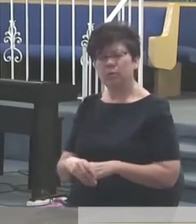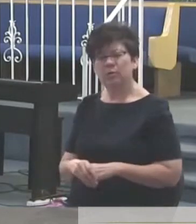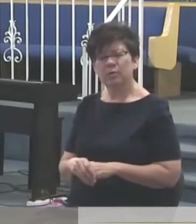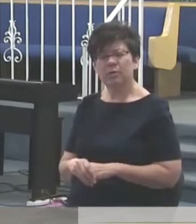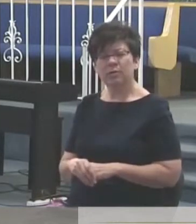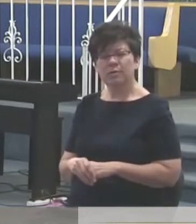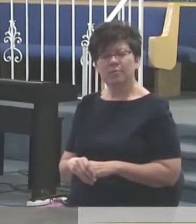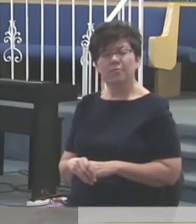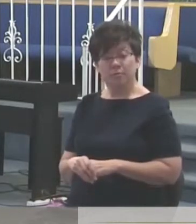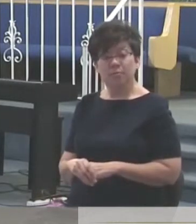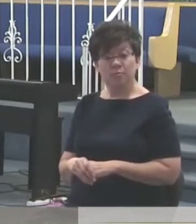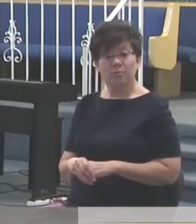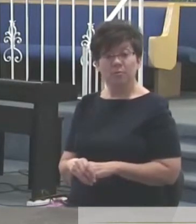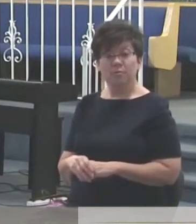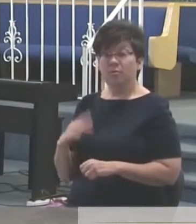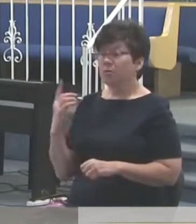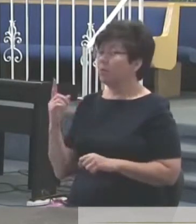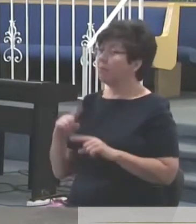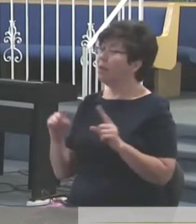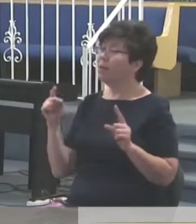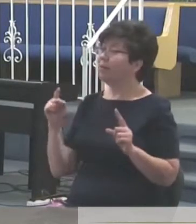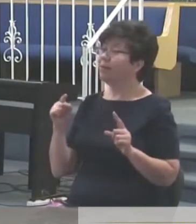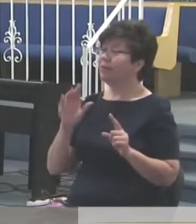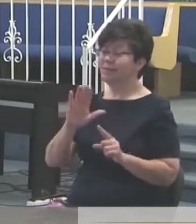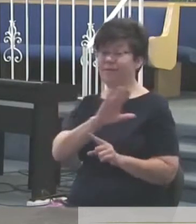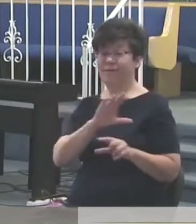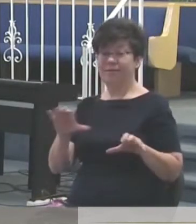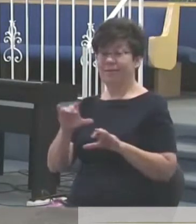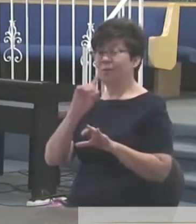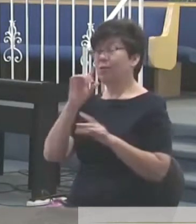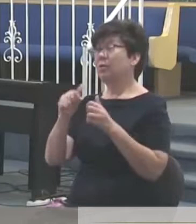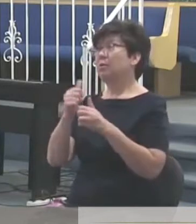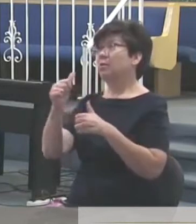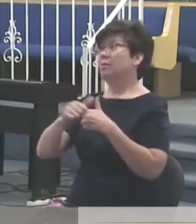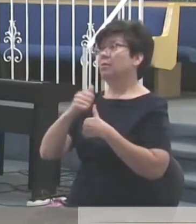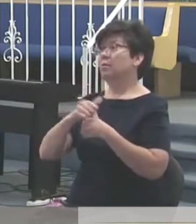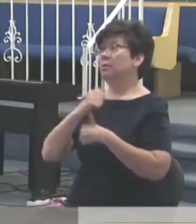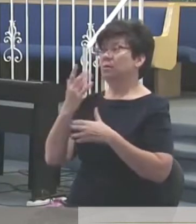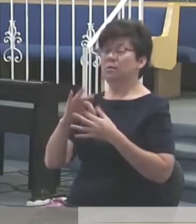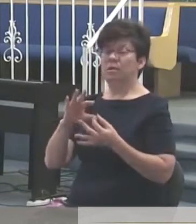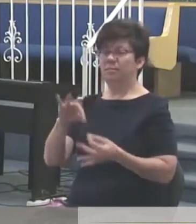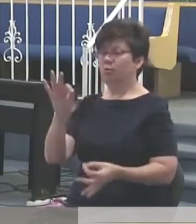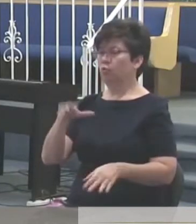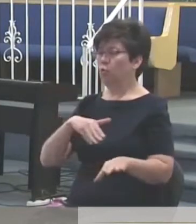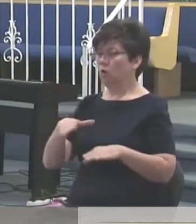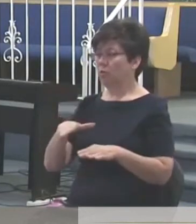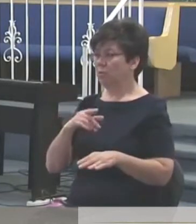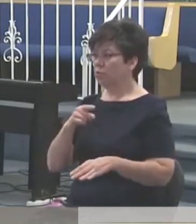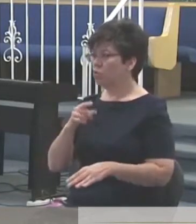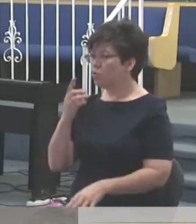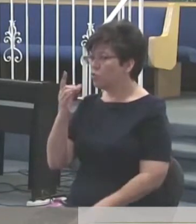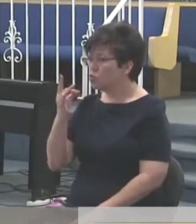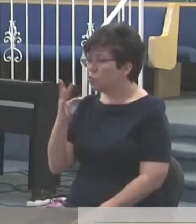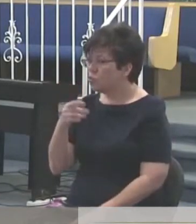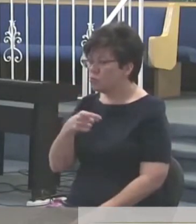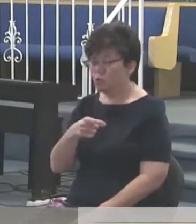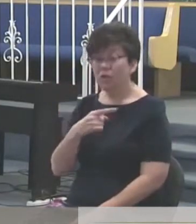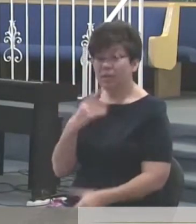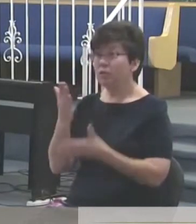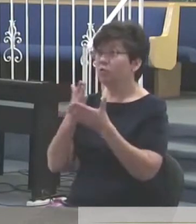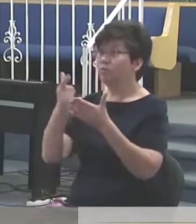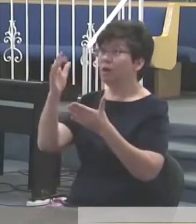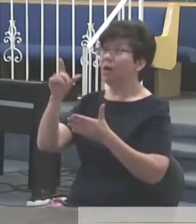and they were doing something that is more dangerous than anything that I know of as far as a spiritual walk. Not only did they